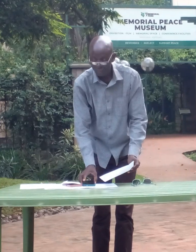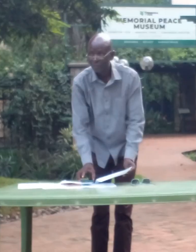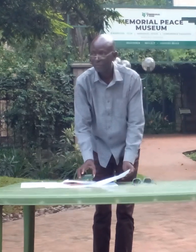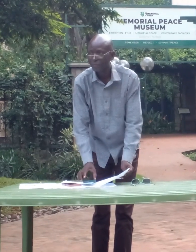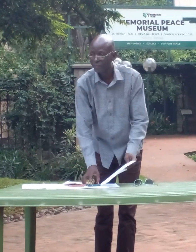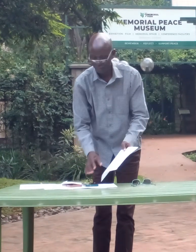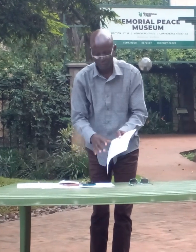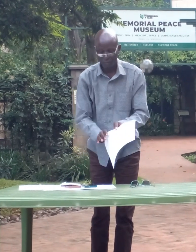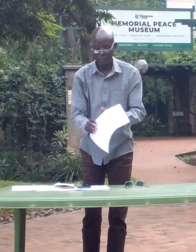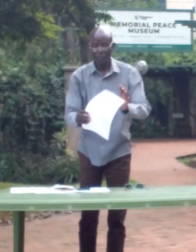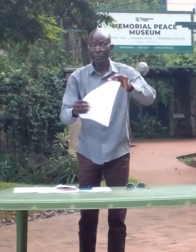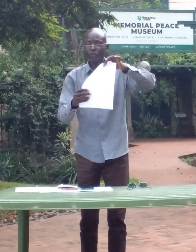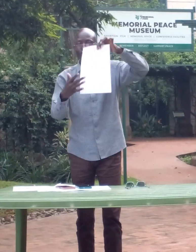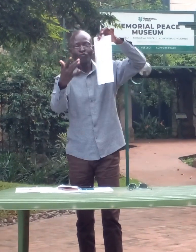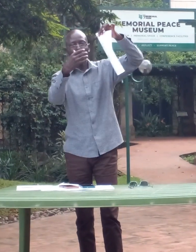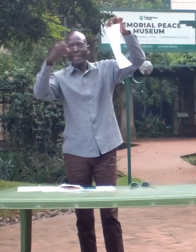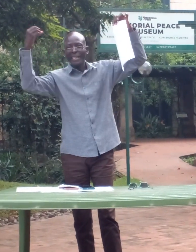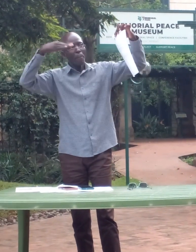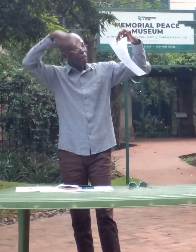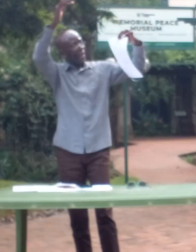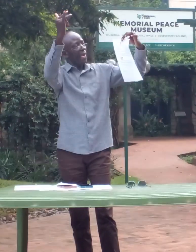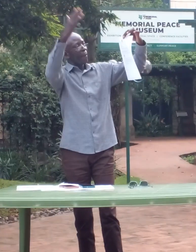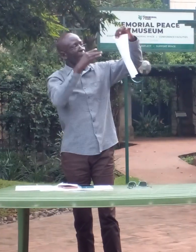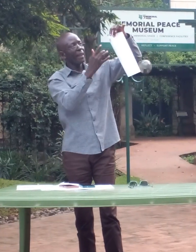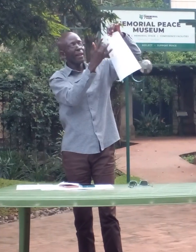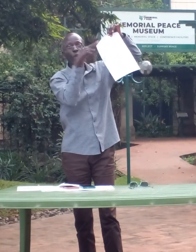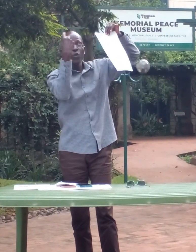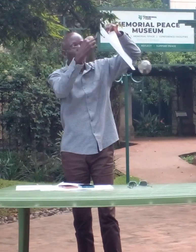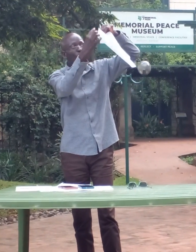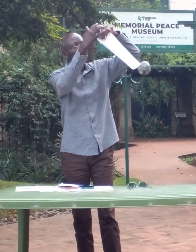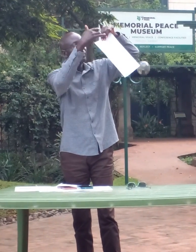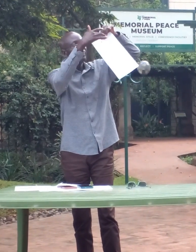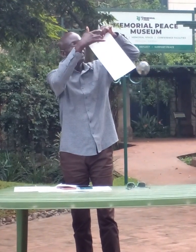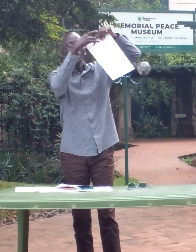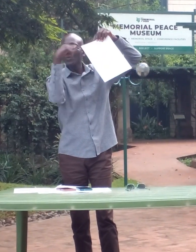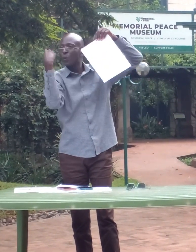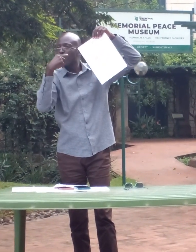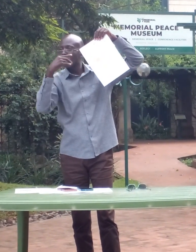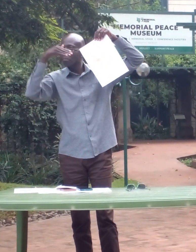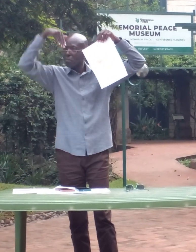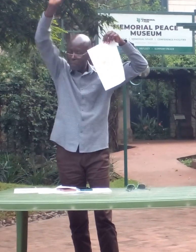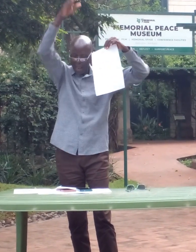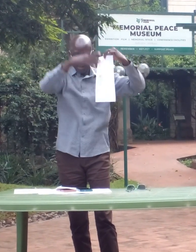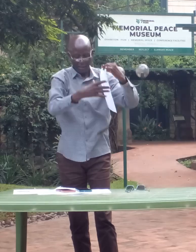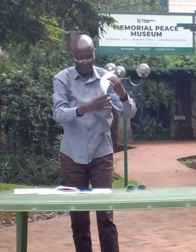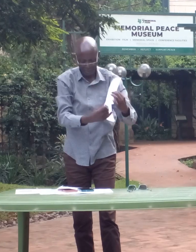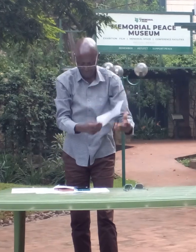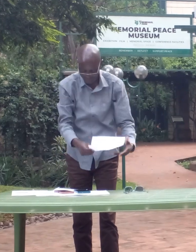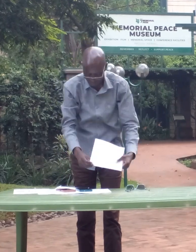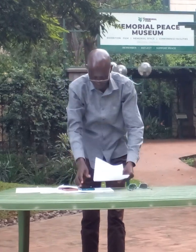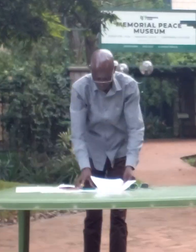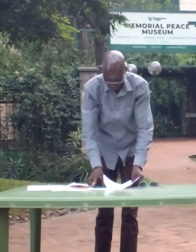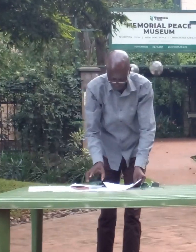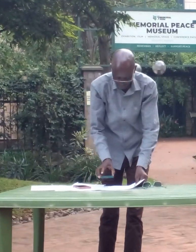Women volleyball will be participating in the Olympics. That is here an email from the ICSD.